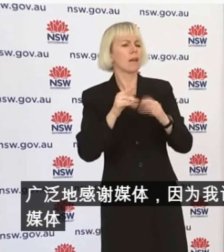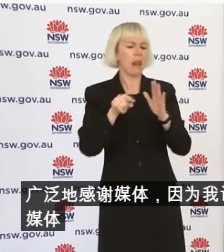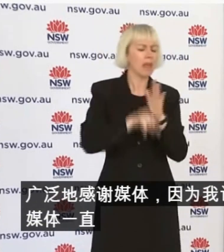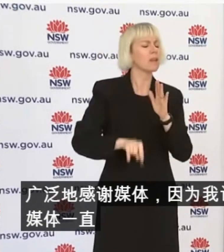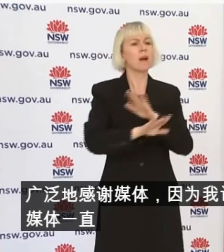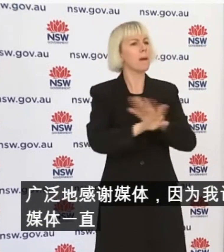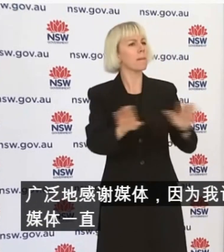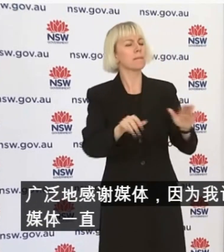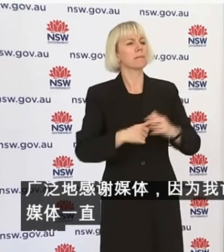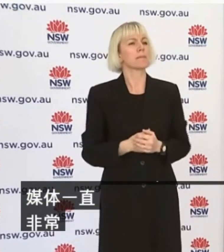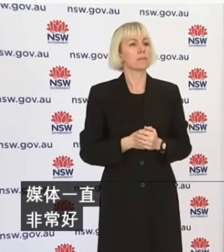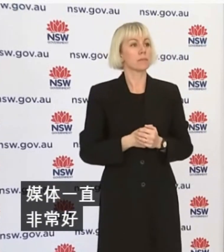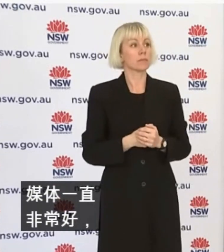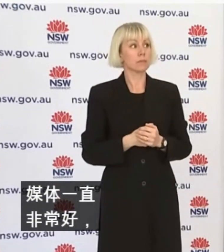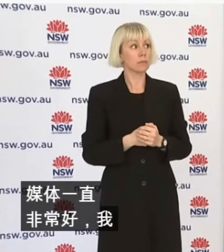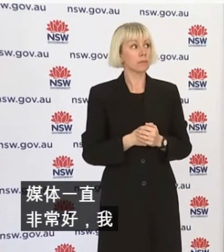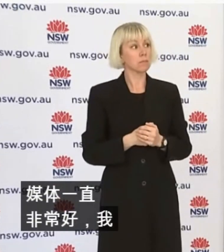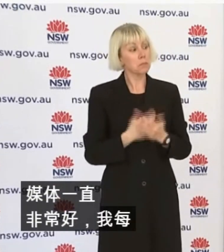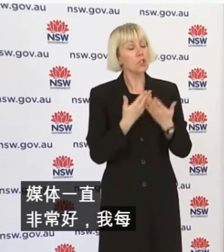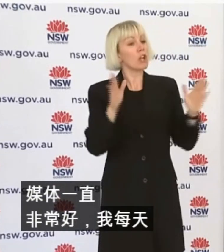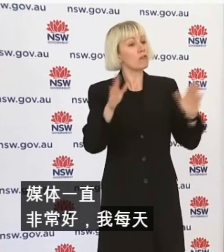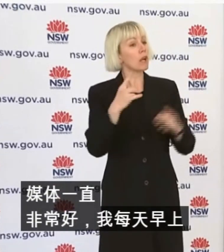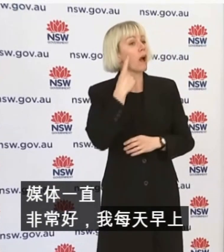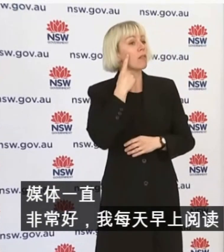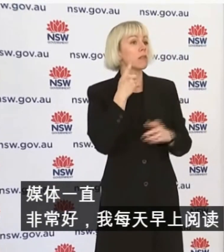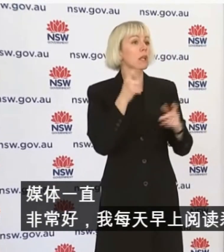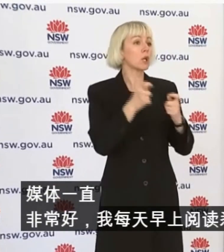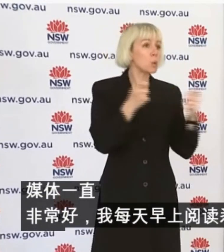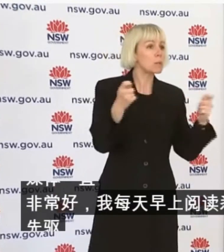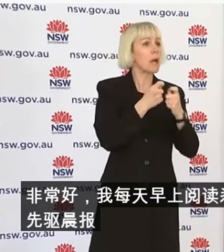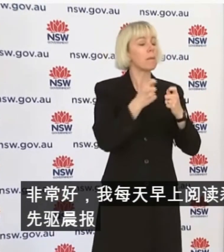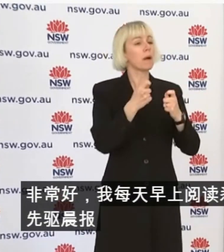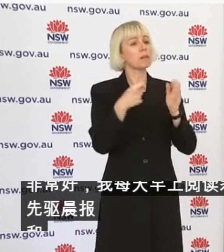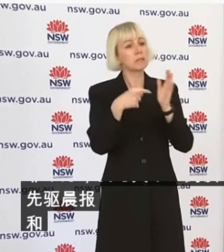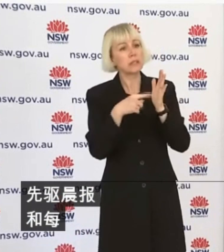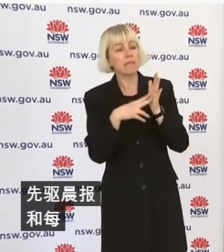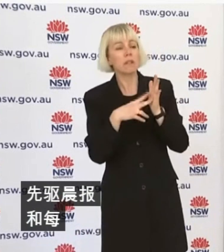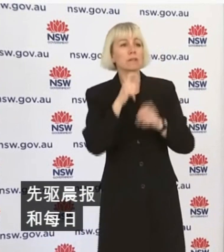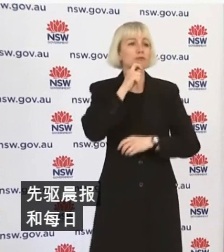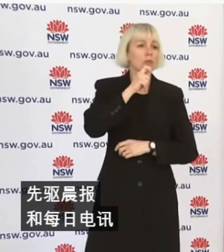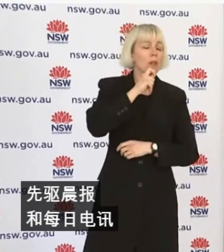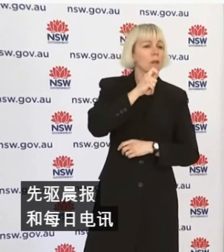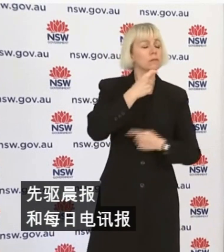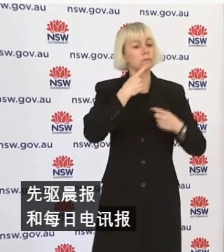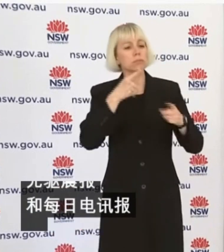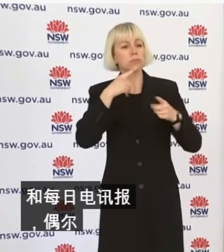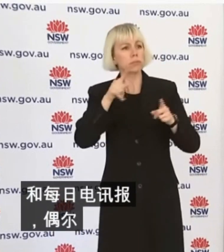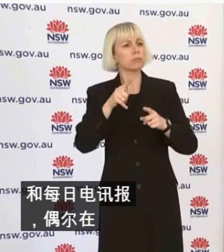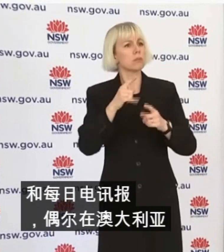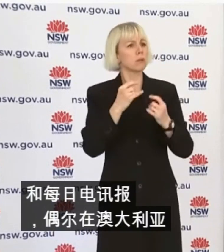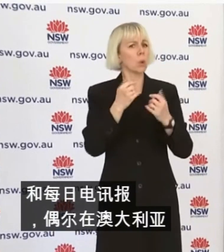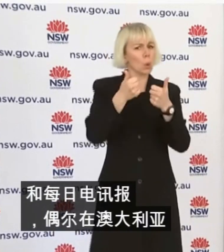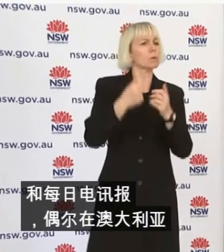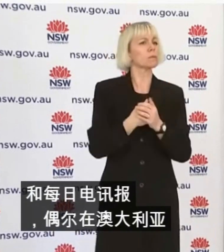the media have been very, very good. I read the Sydney Morning Herald and the Daily Telegraph every morning, and